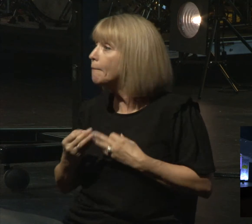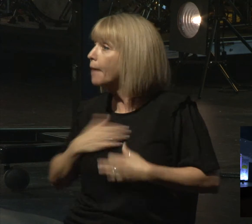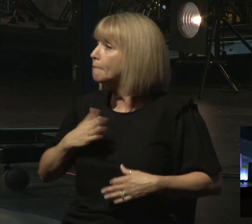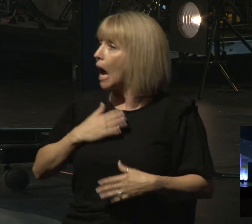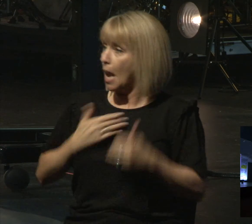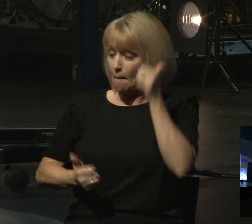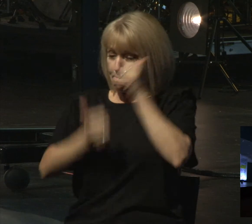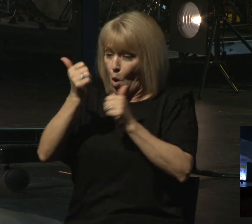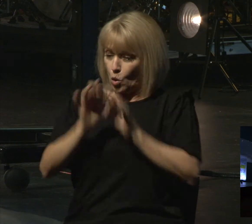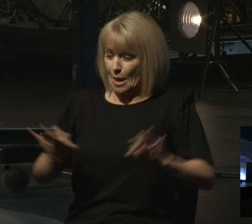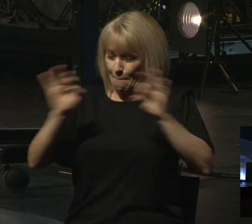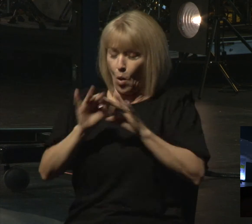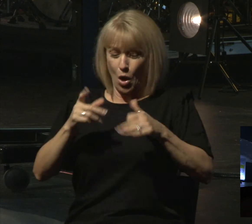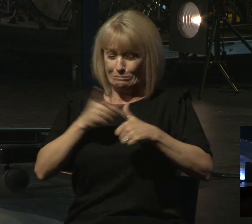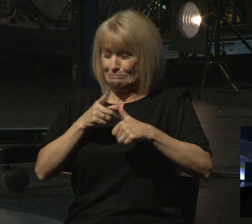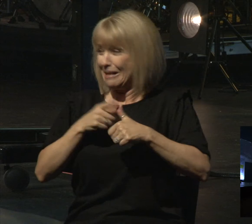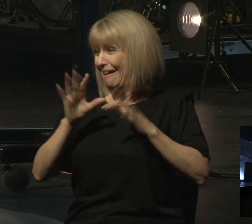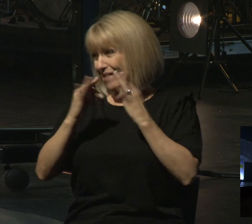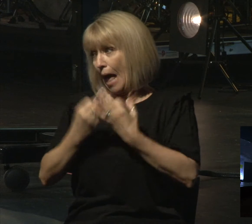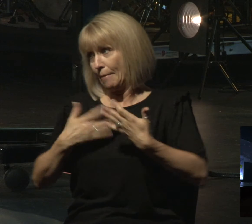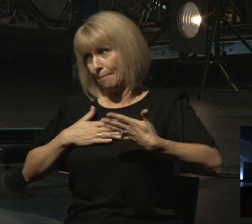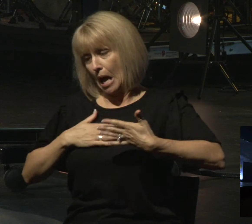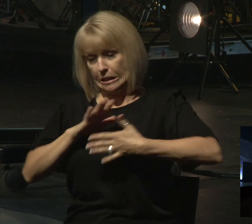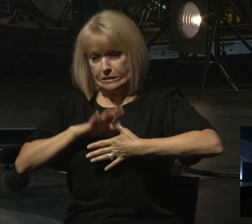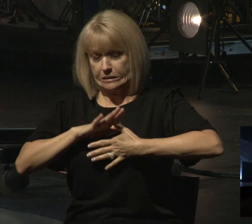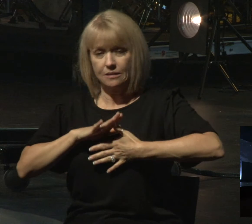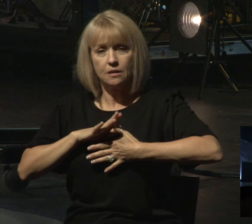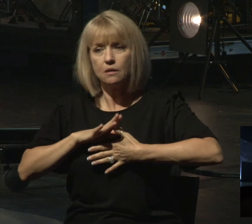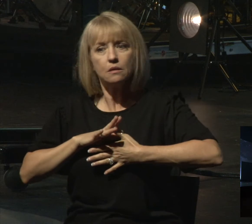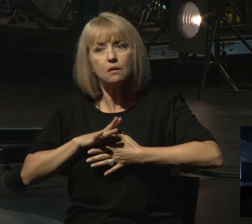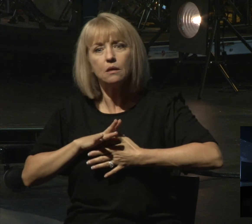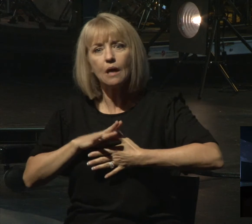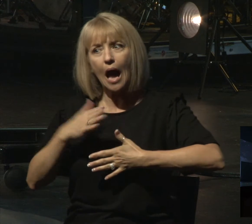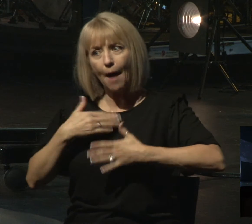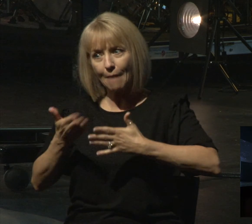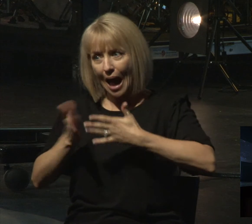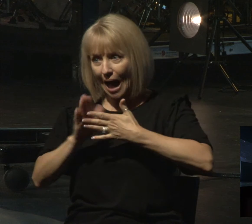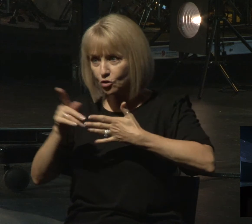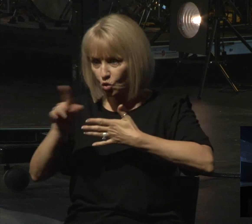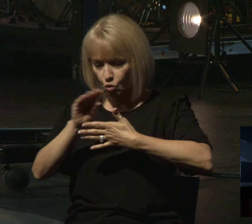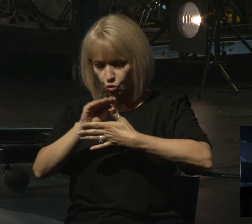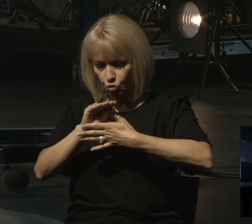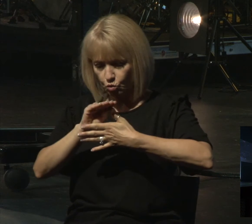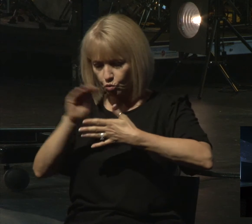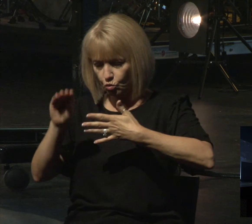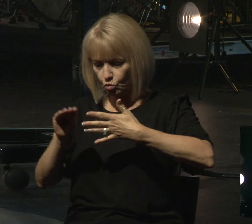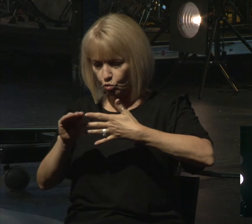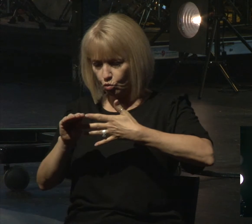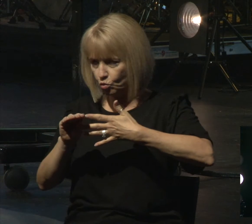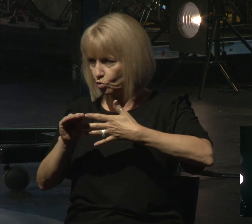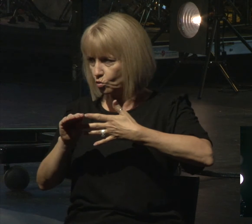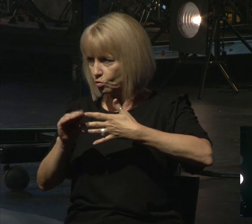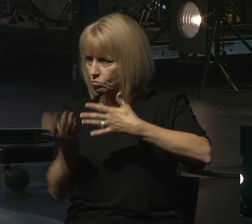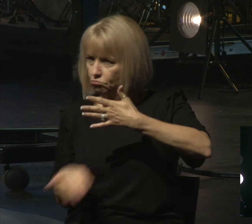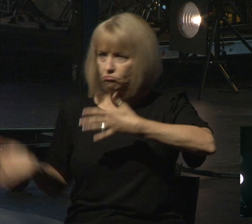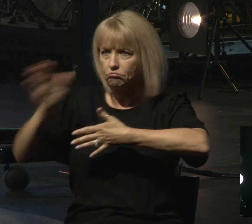we value family the most in life. What I'm going to ask you to do is put Jesus above all of